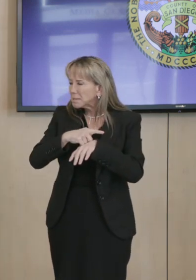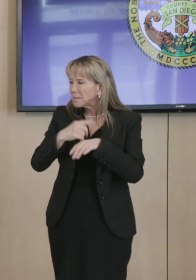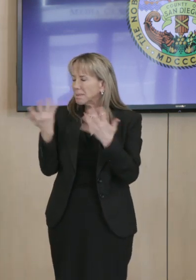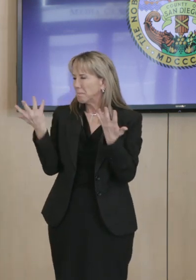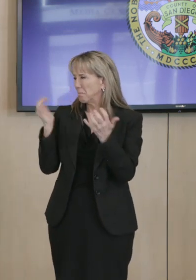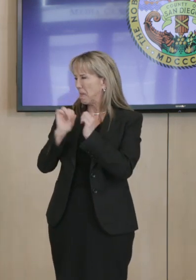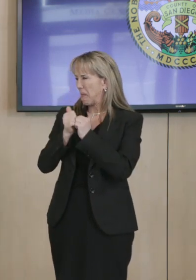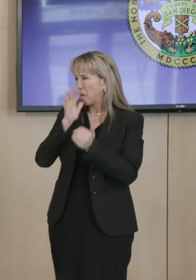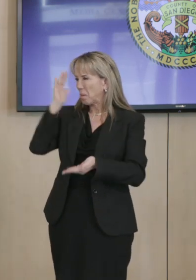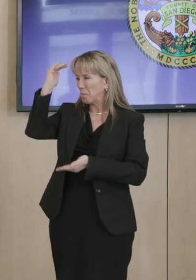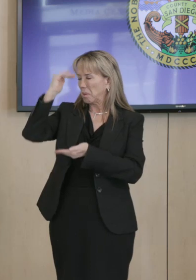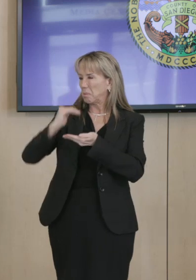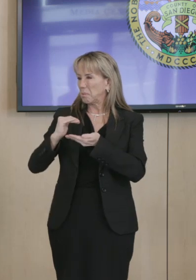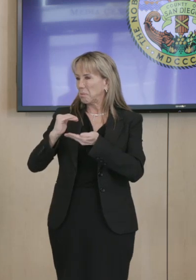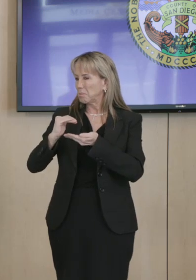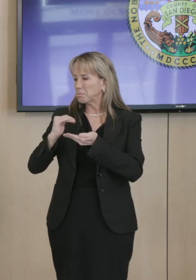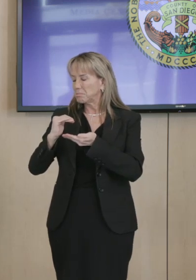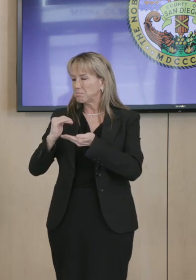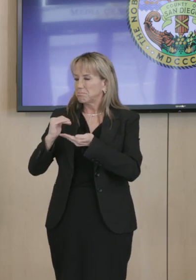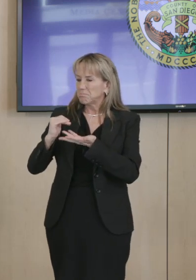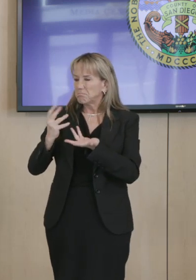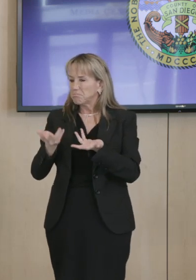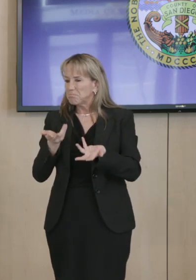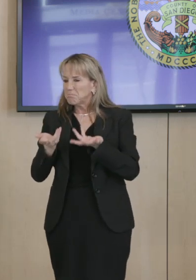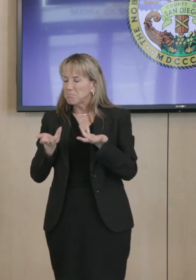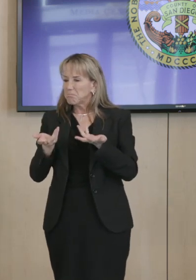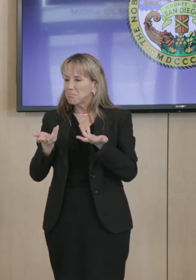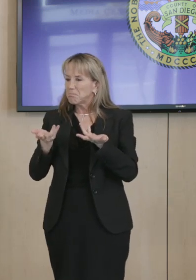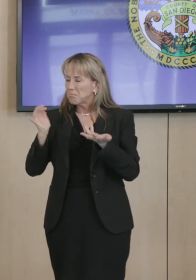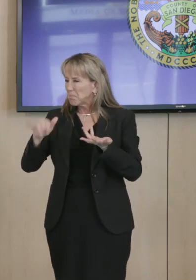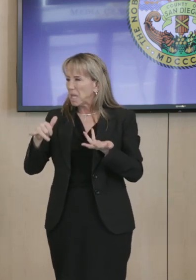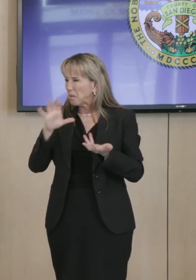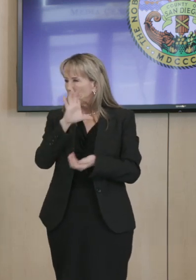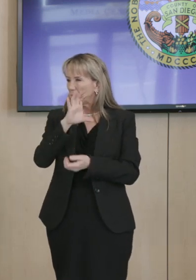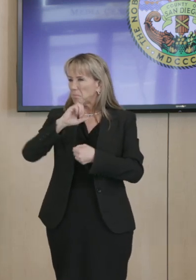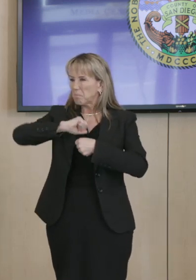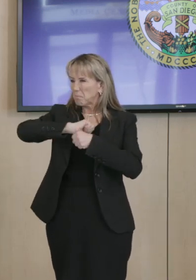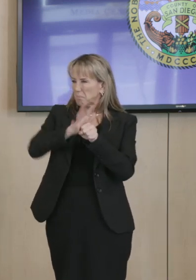risk of provide the COVID-19?